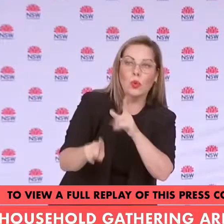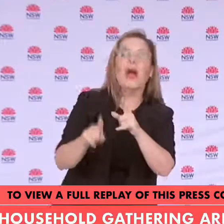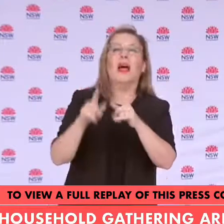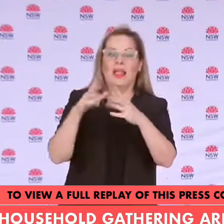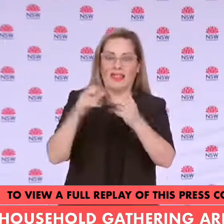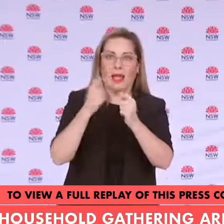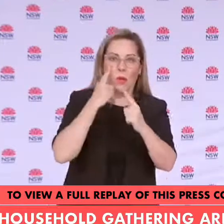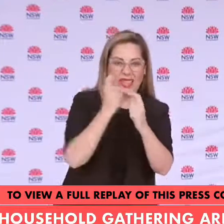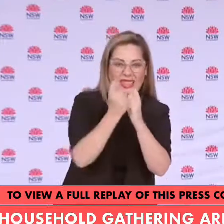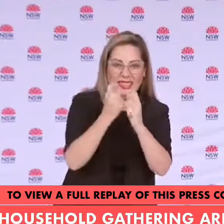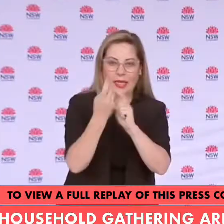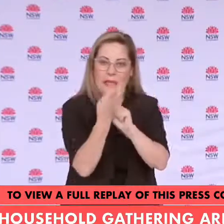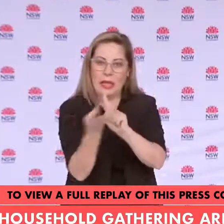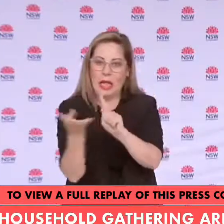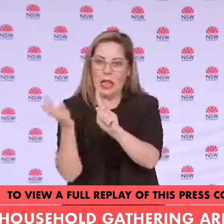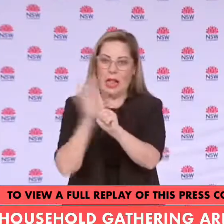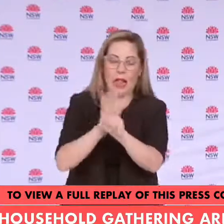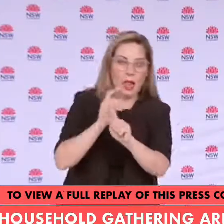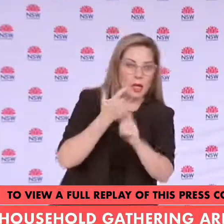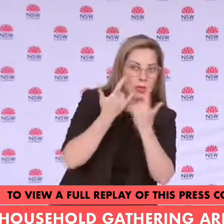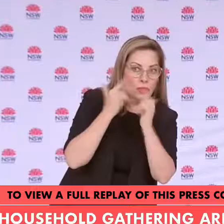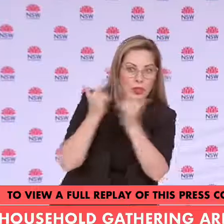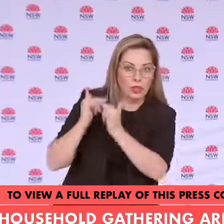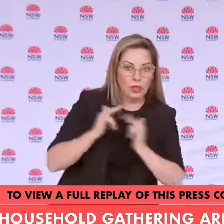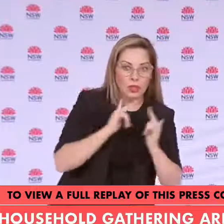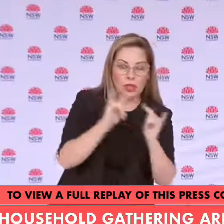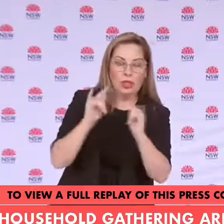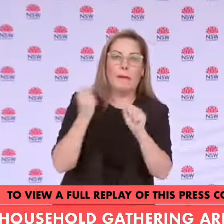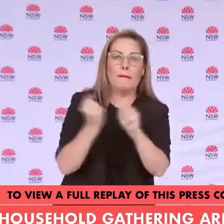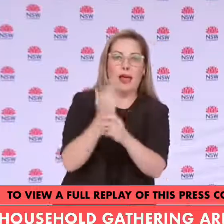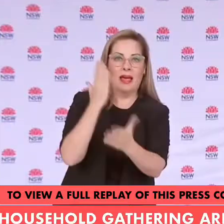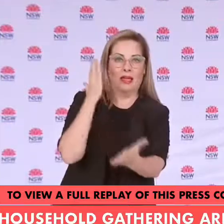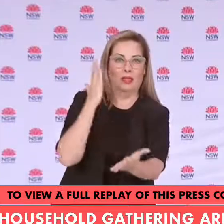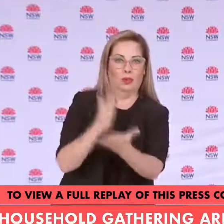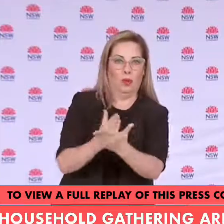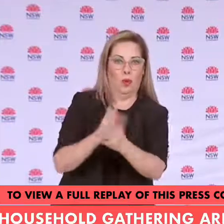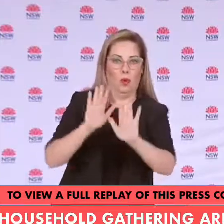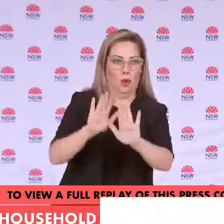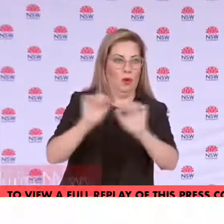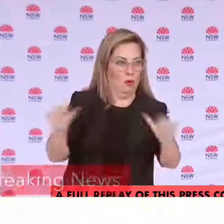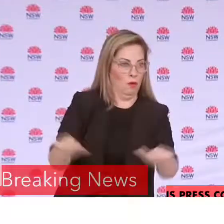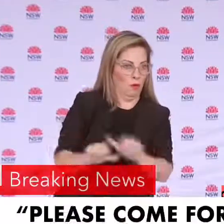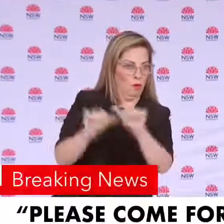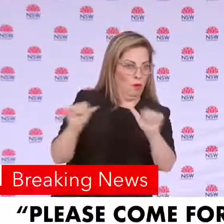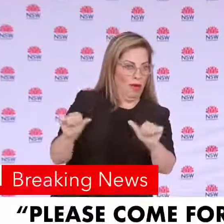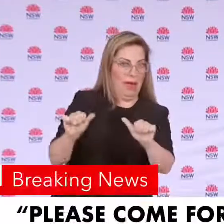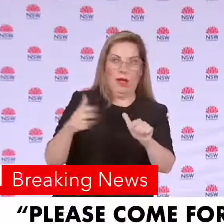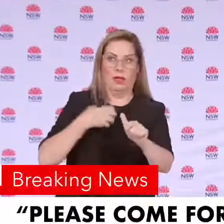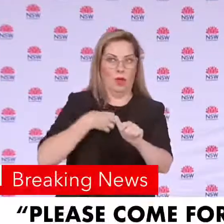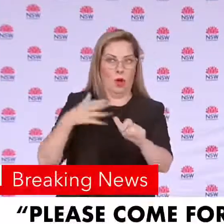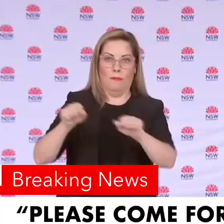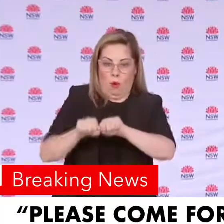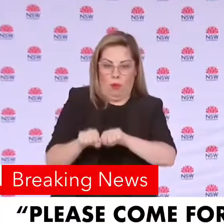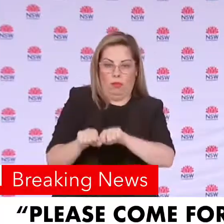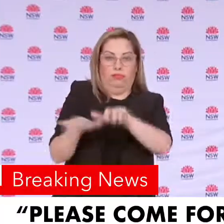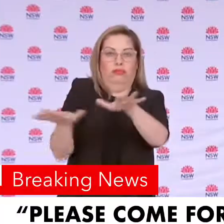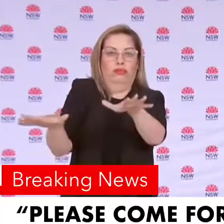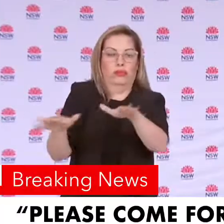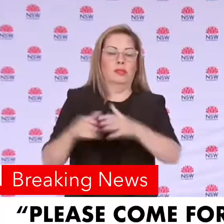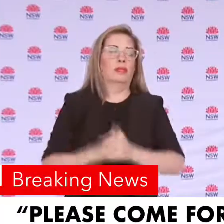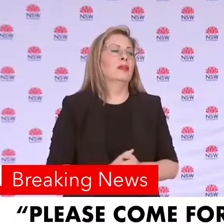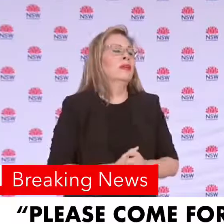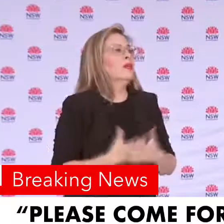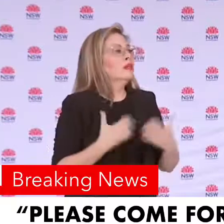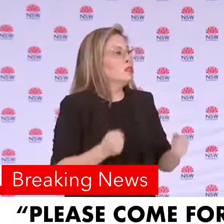or else in quarantine, in self-isolation, should they be found to be positive. So my message to the community today